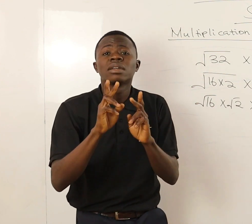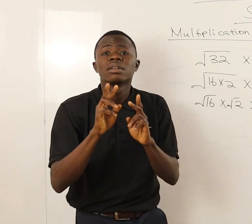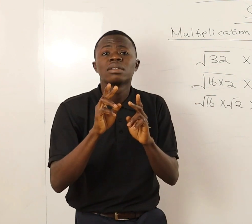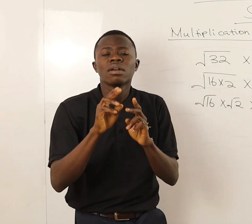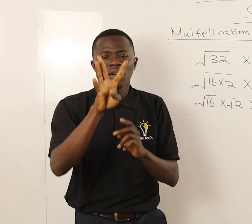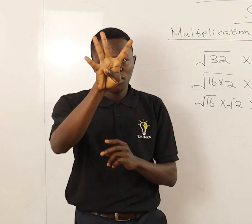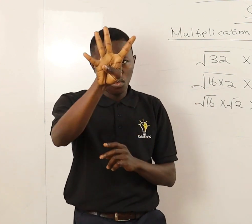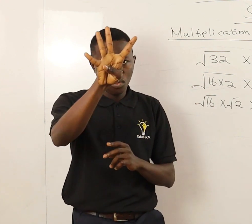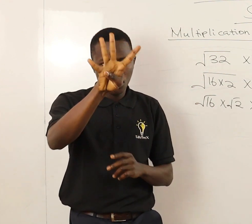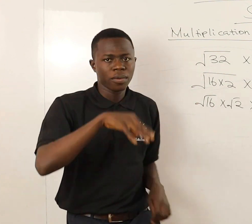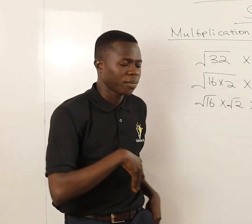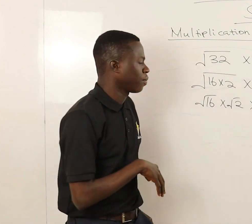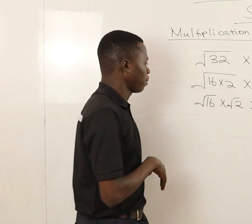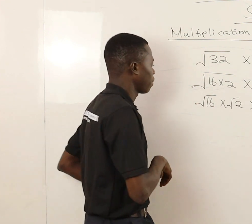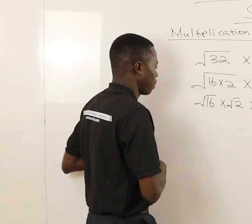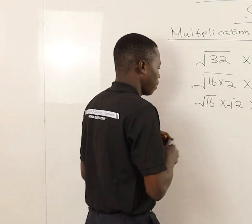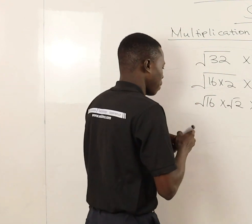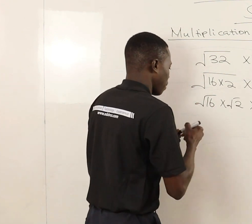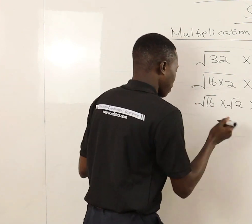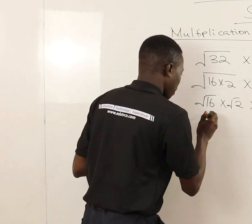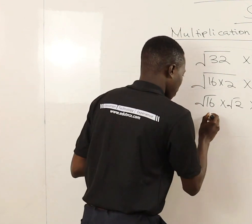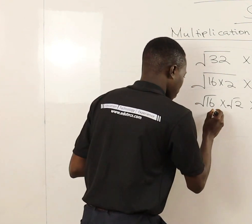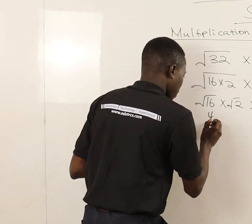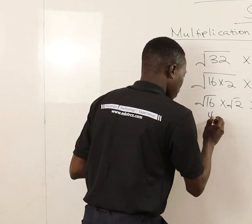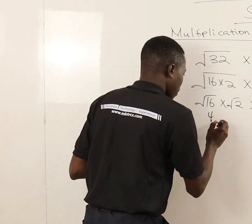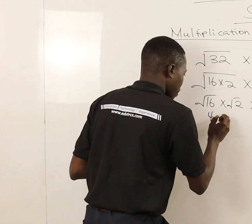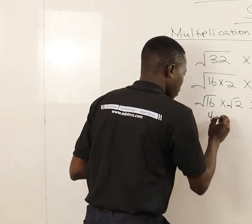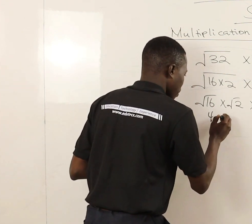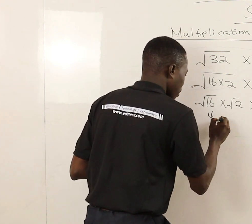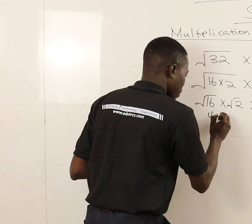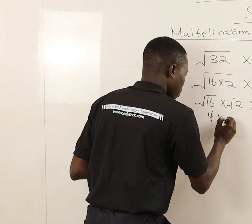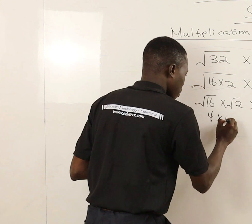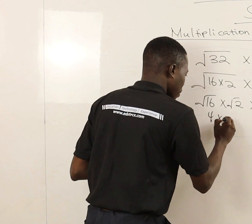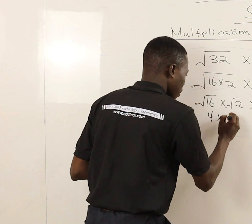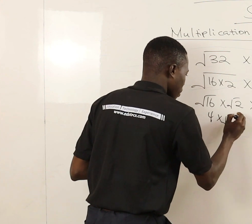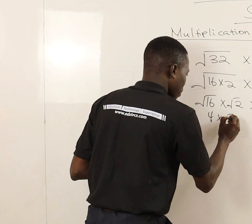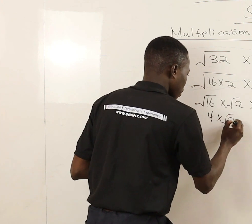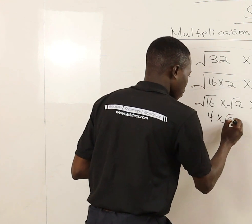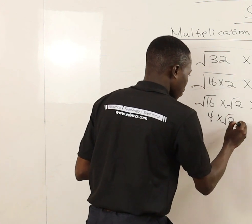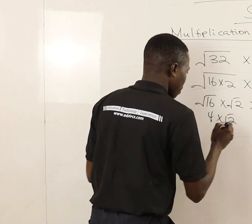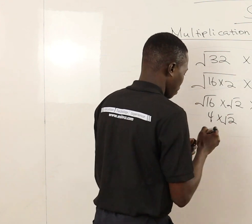16 is a perfect square, so square root of 16 is going to obviously give us 4 multiplied by square root of